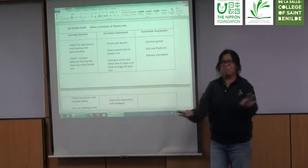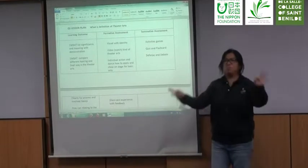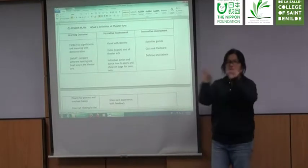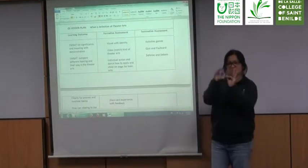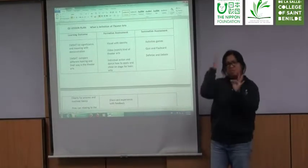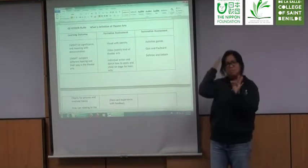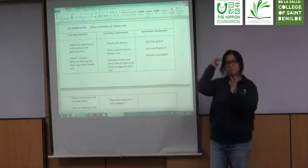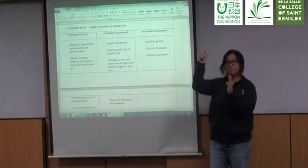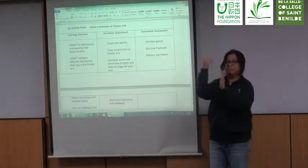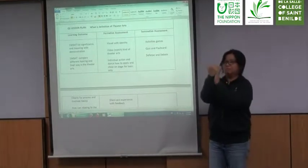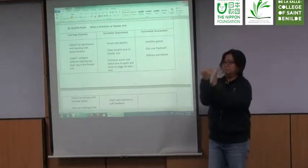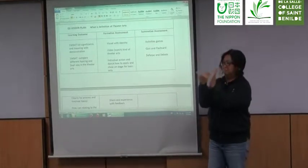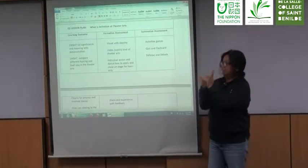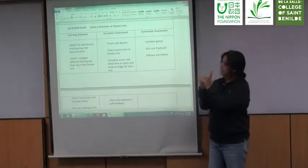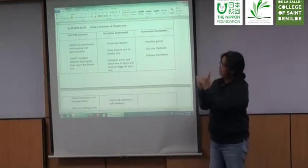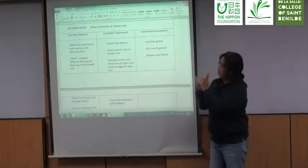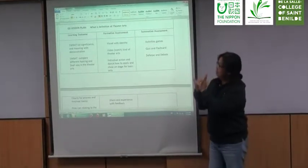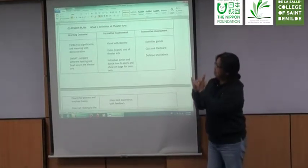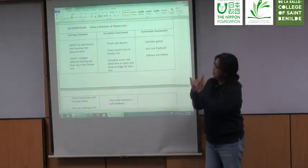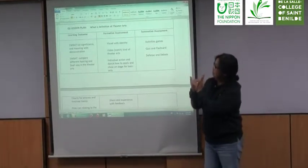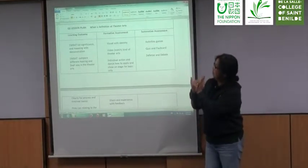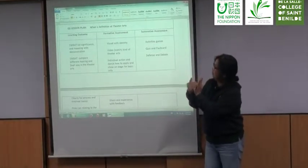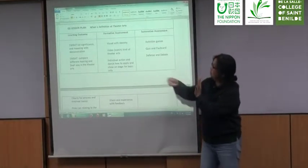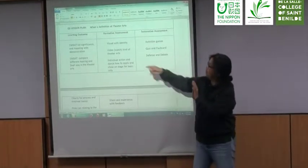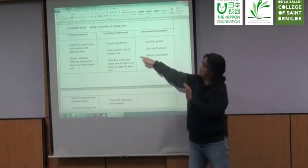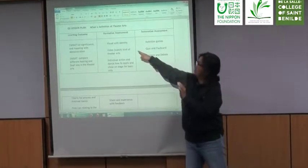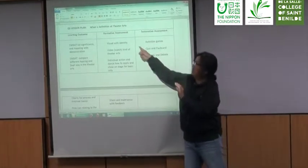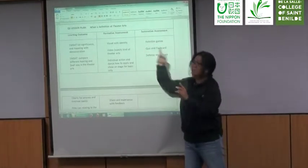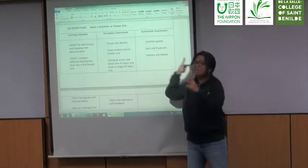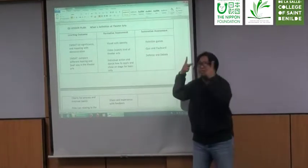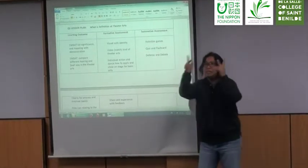but we have contributed to the significance of